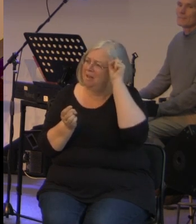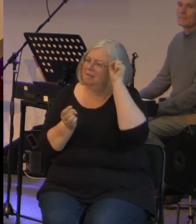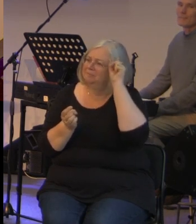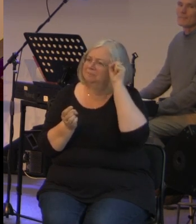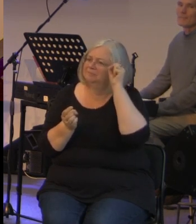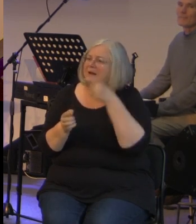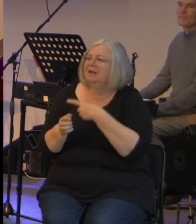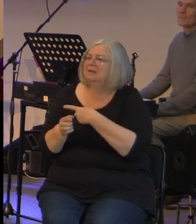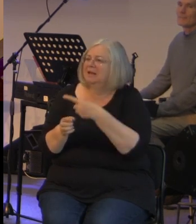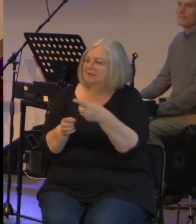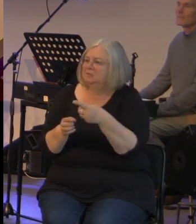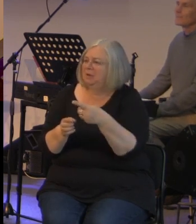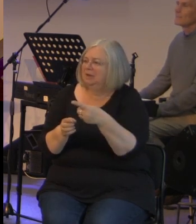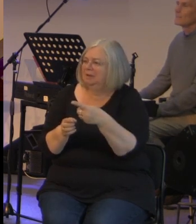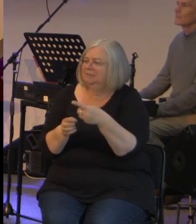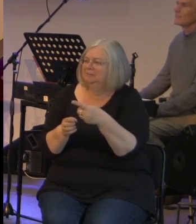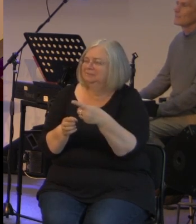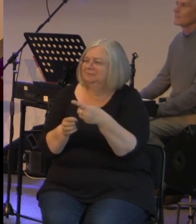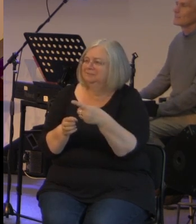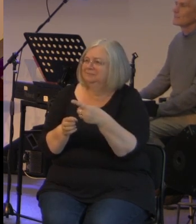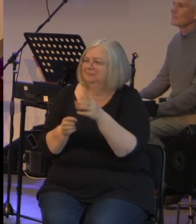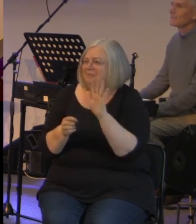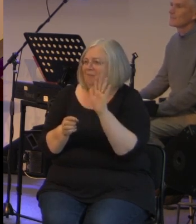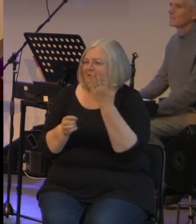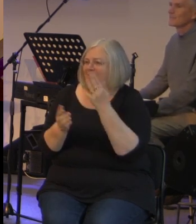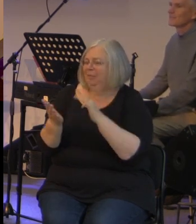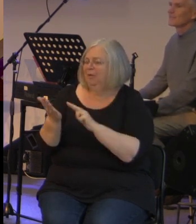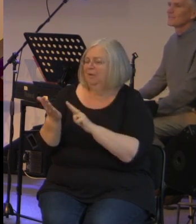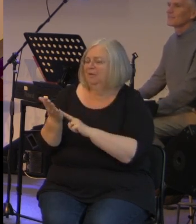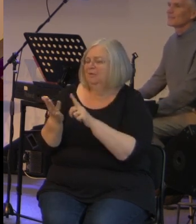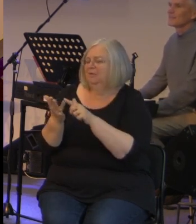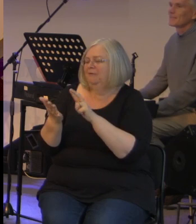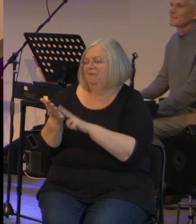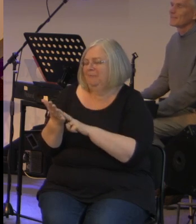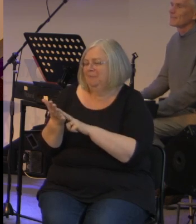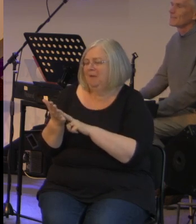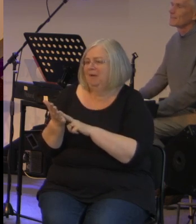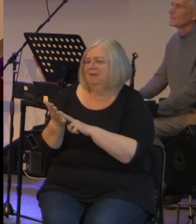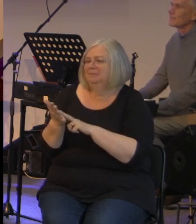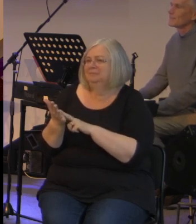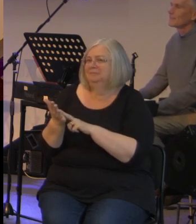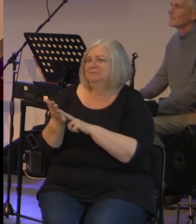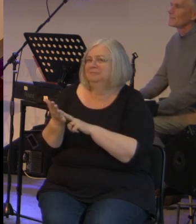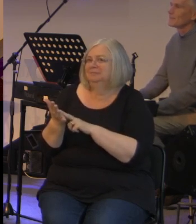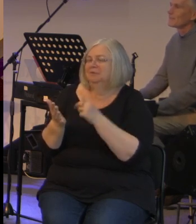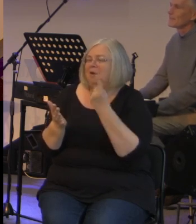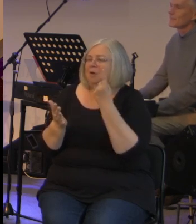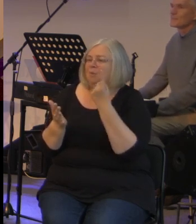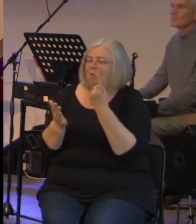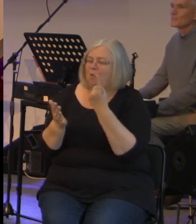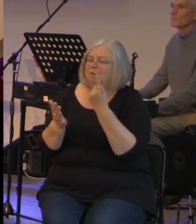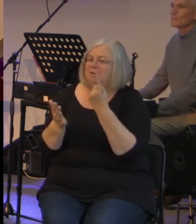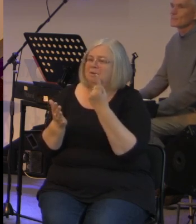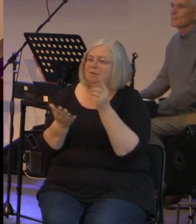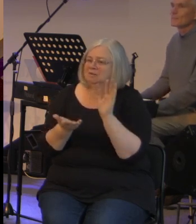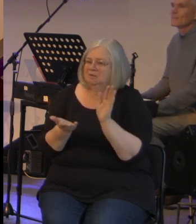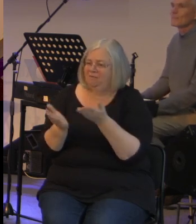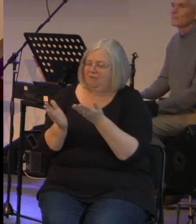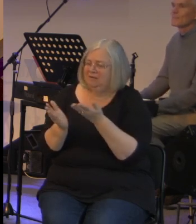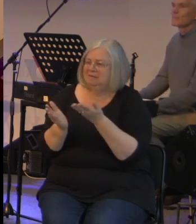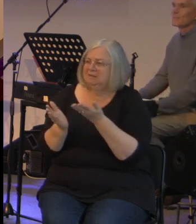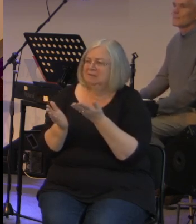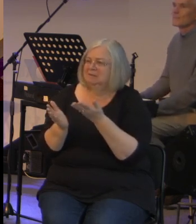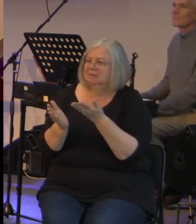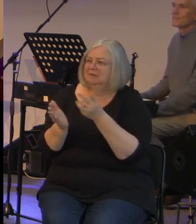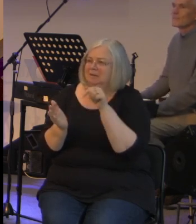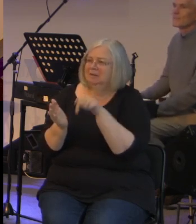Remember, the 5th of November, we're having one service for the whole church